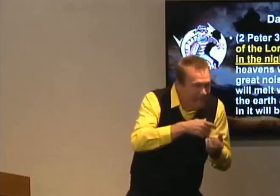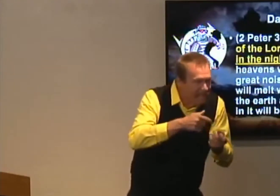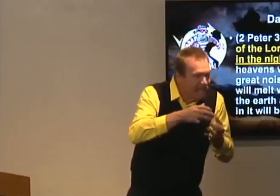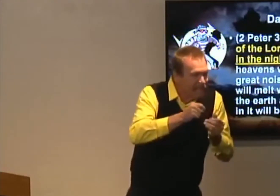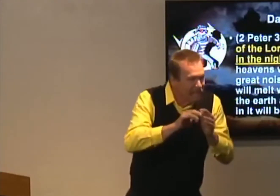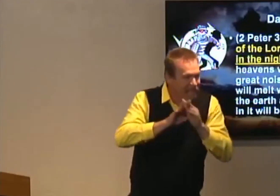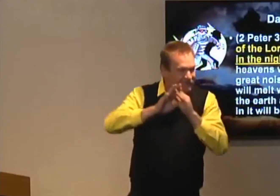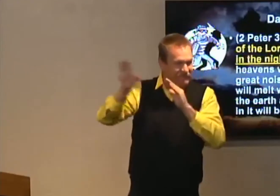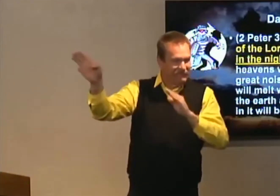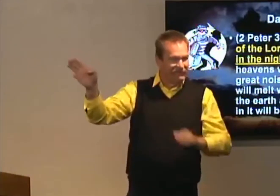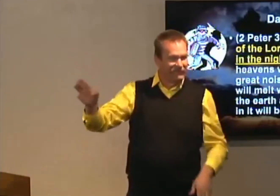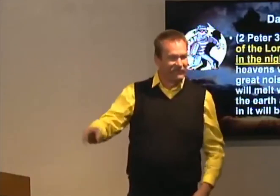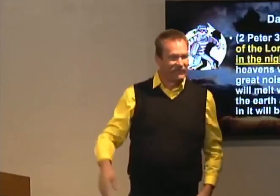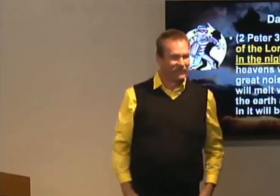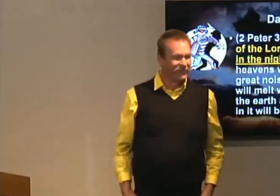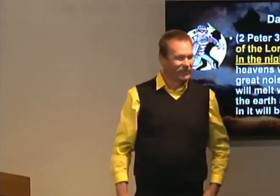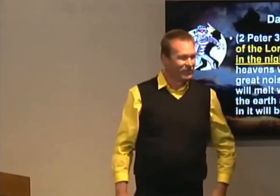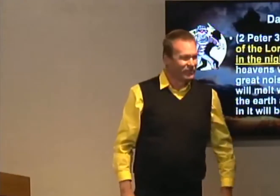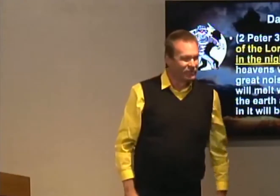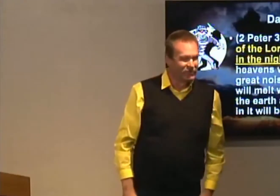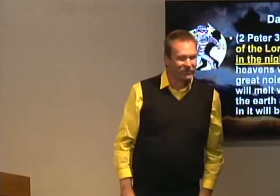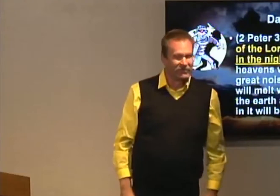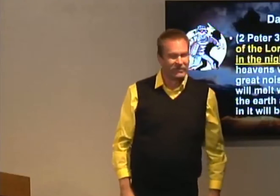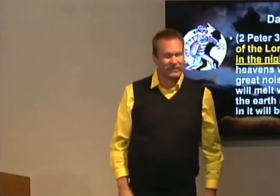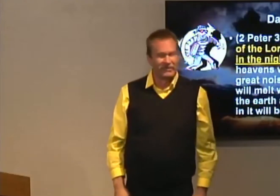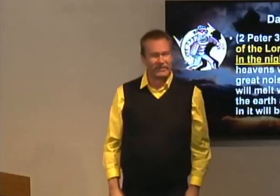stuff while you're sleeping, and then they flee.